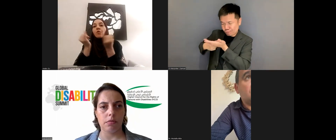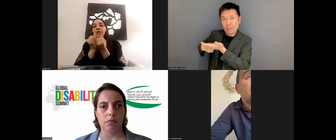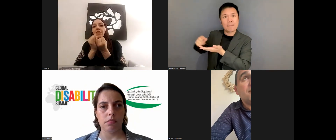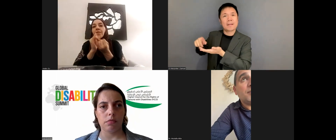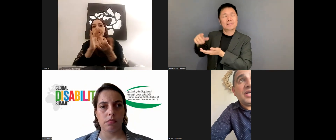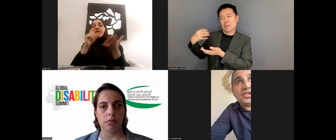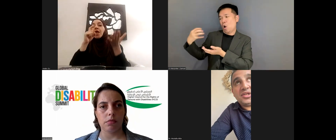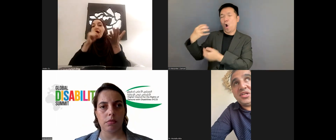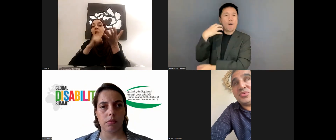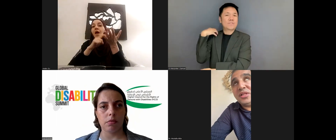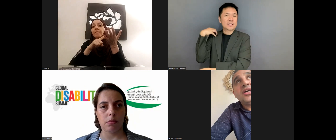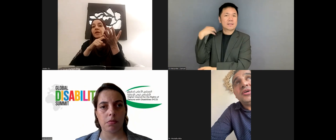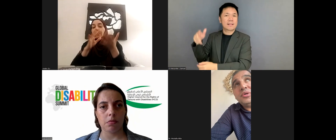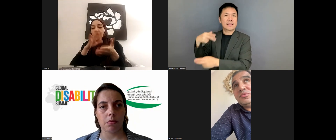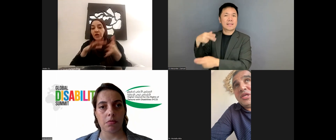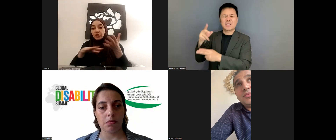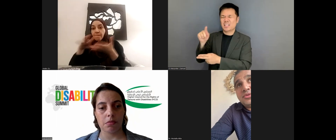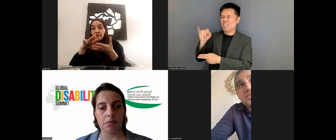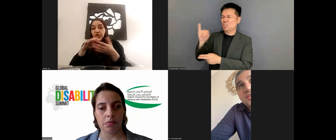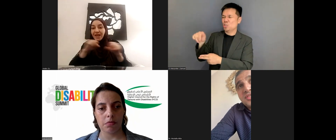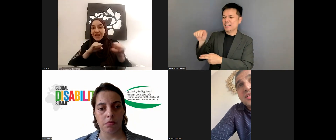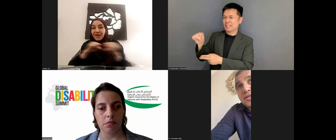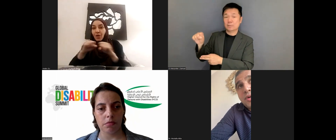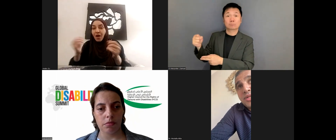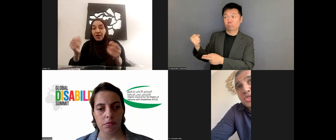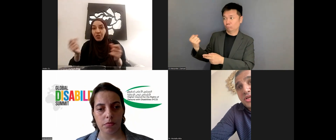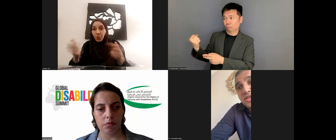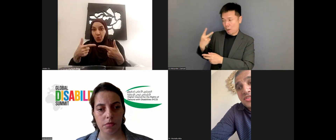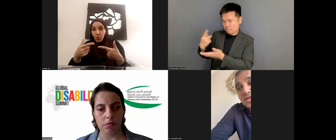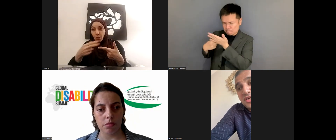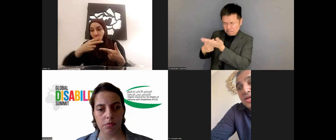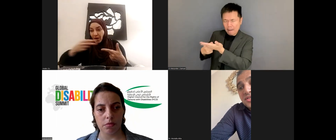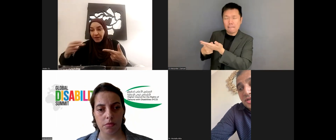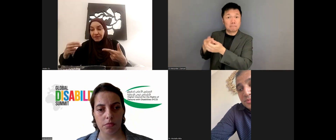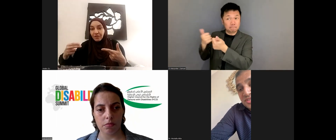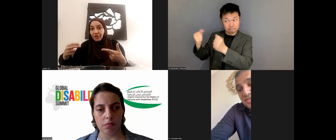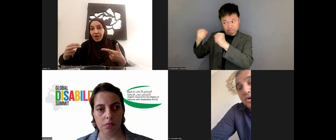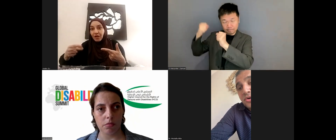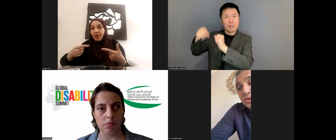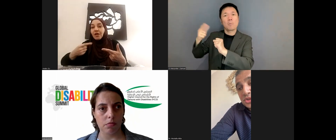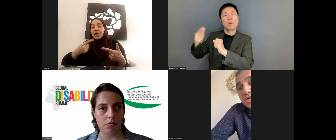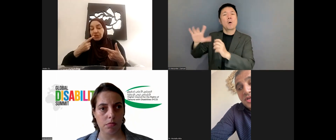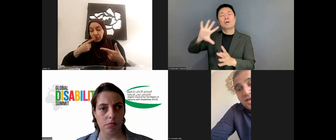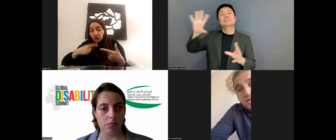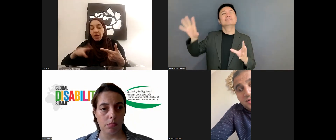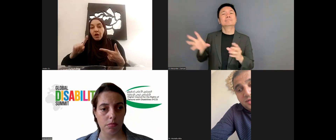Tijas, who is maybe attending here as well. We would be able to discuss that and publish at least a synopsis